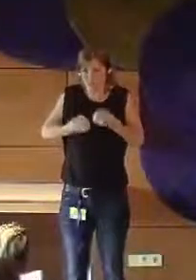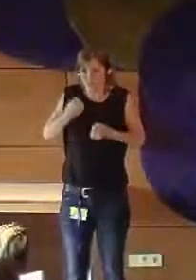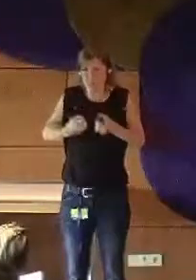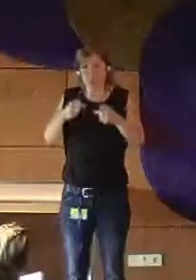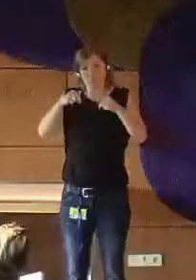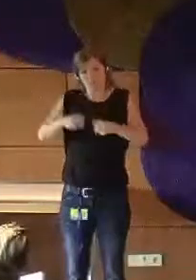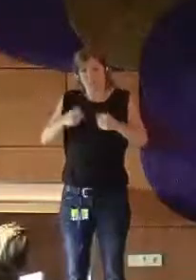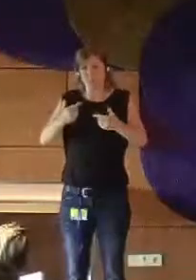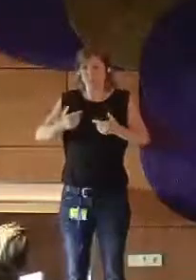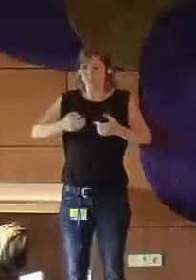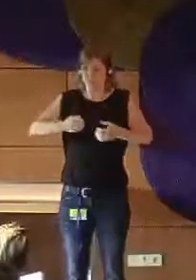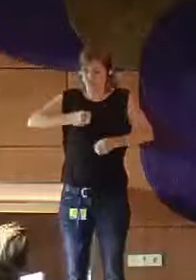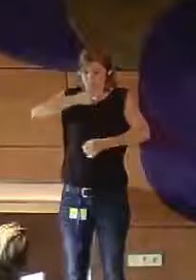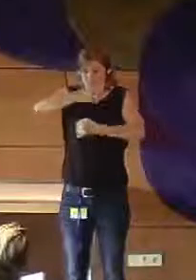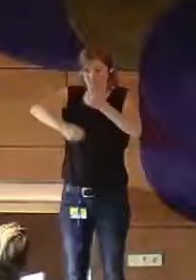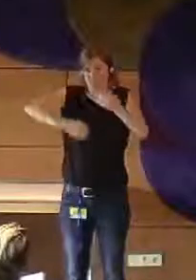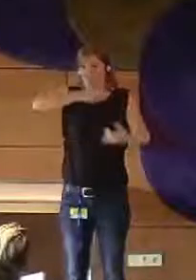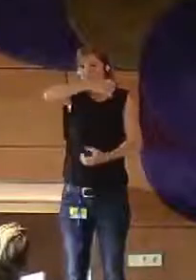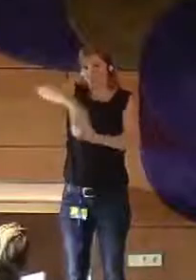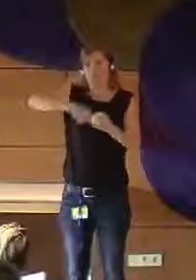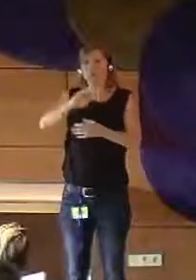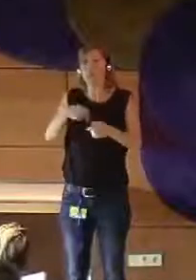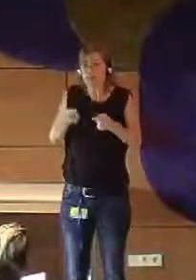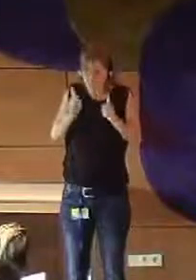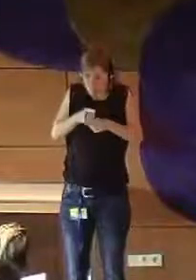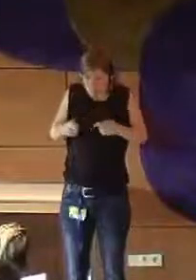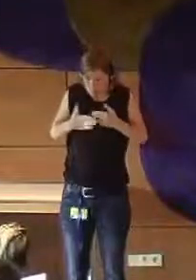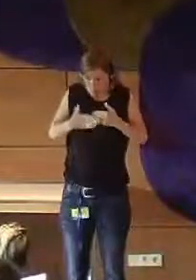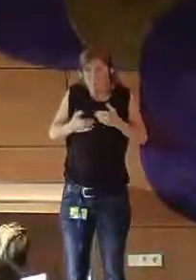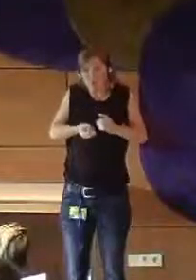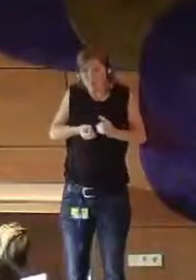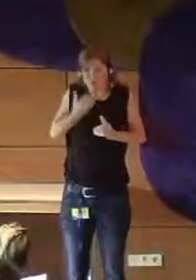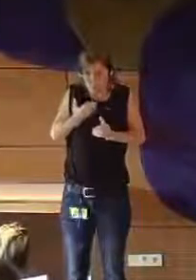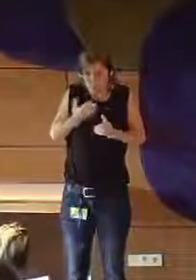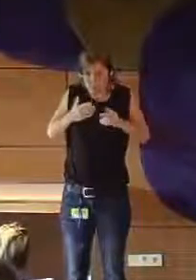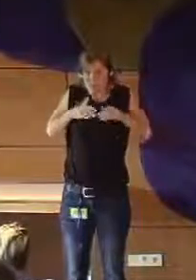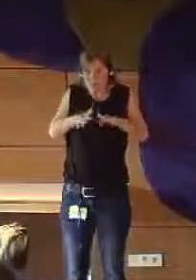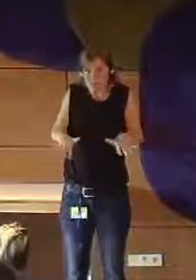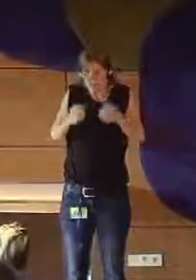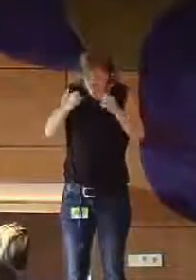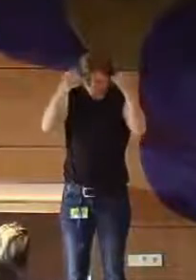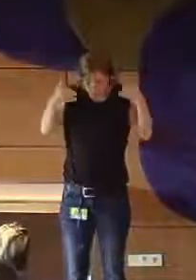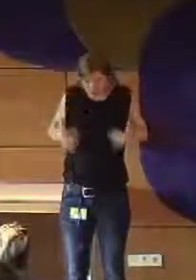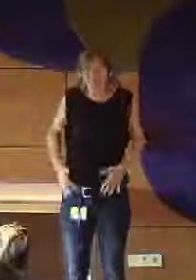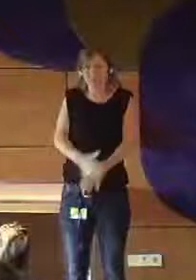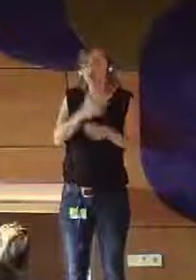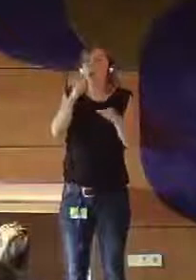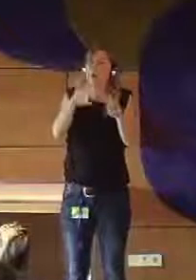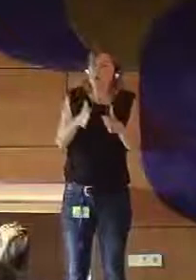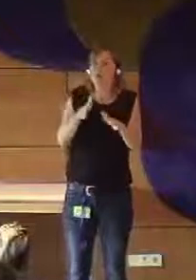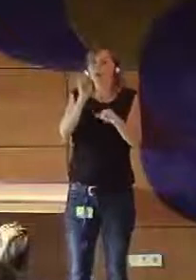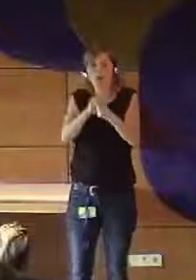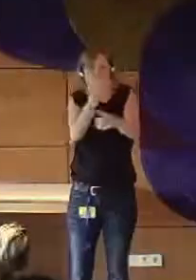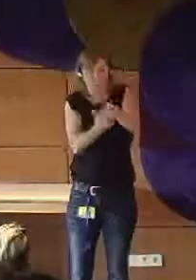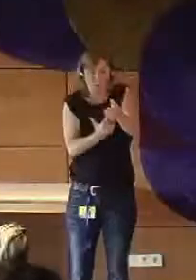So quite often you can measure the hormones in the blood. Some of them you can measure, some of them are more difficult to measure, and we'll